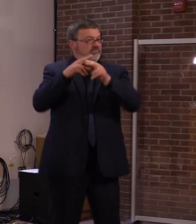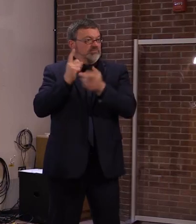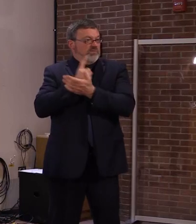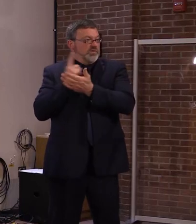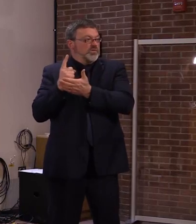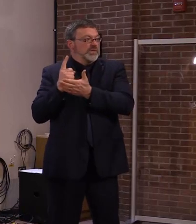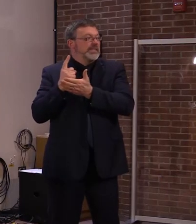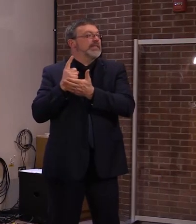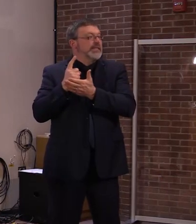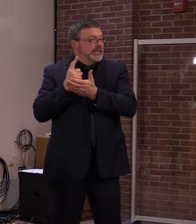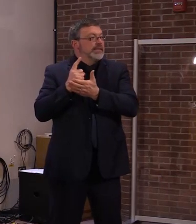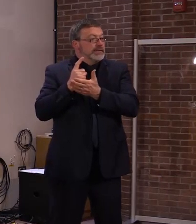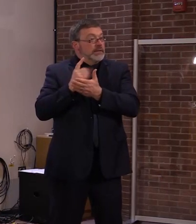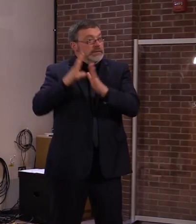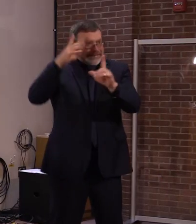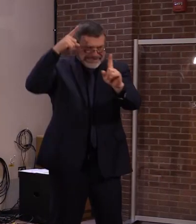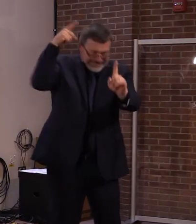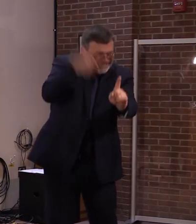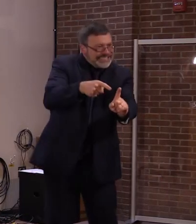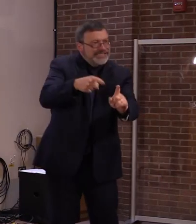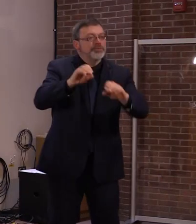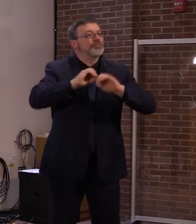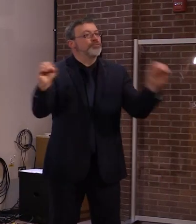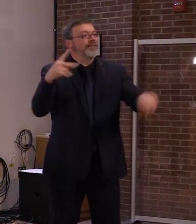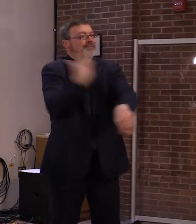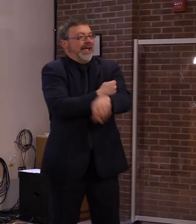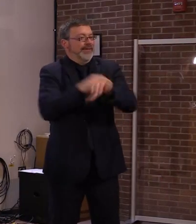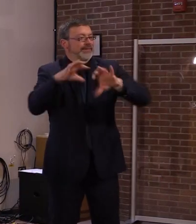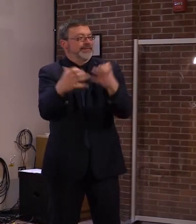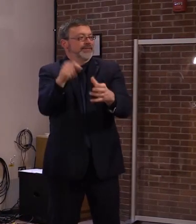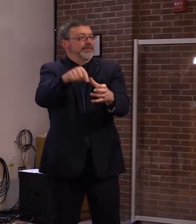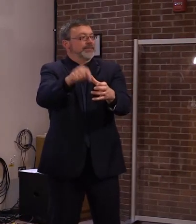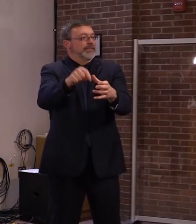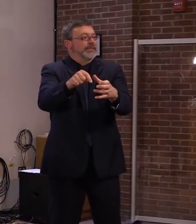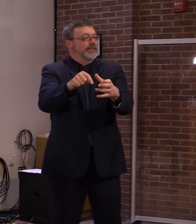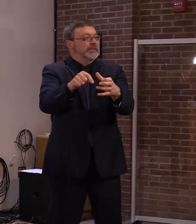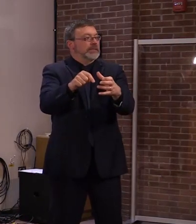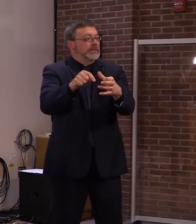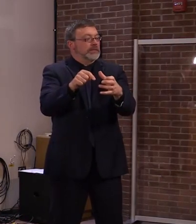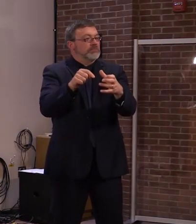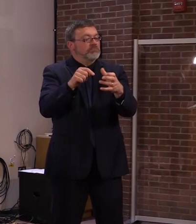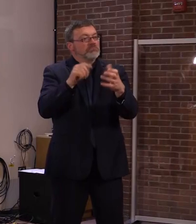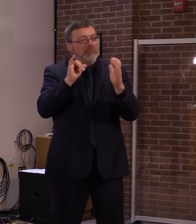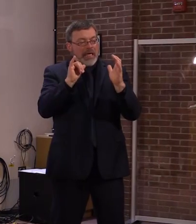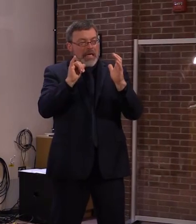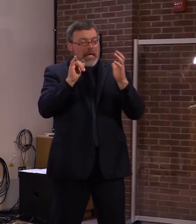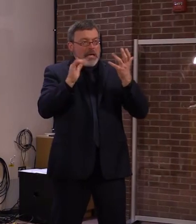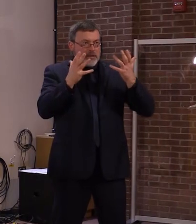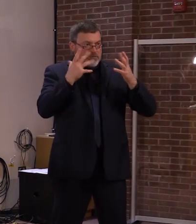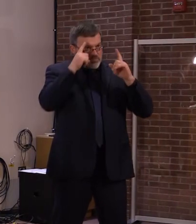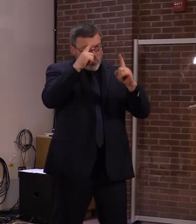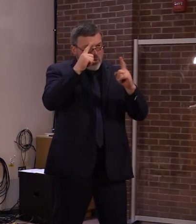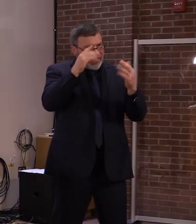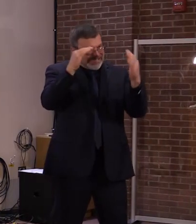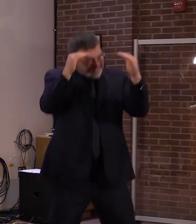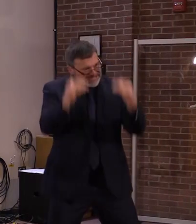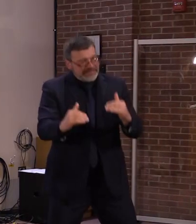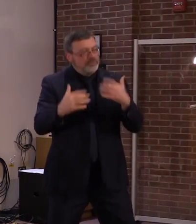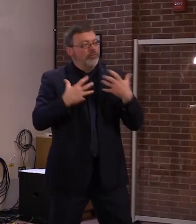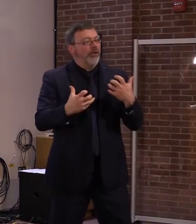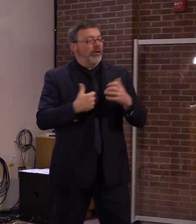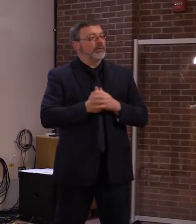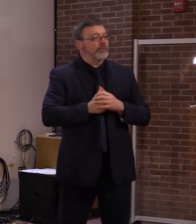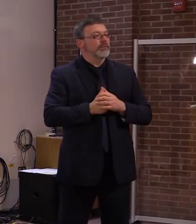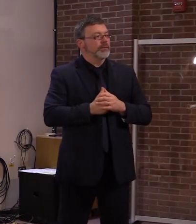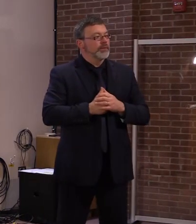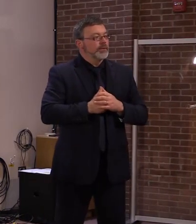vaccinated, down a little bit from what we've been seeing in previous weeks, as we mentioned earlier in the presentation. And looking at the ICU capacity and the ICU numbers,